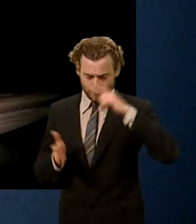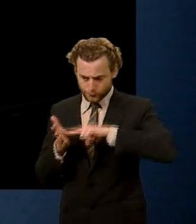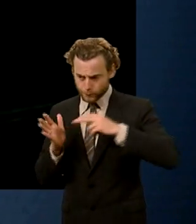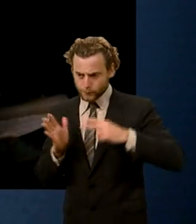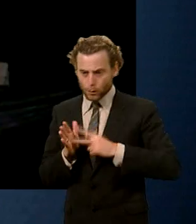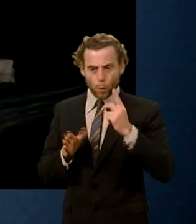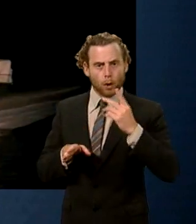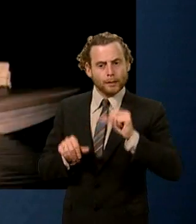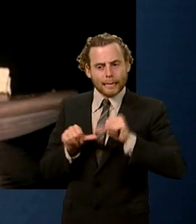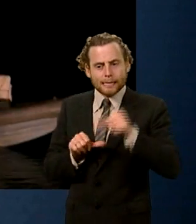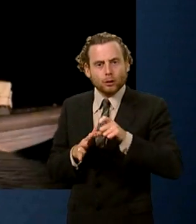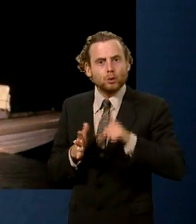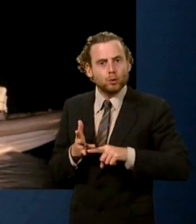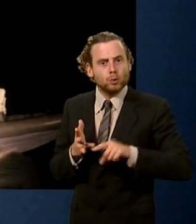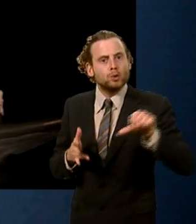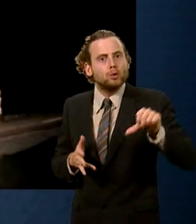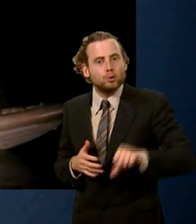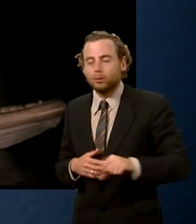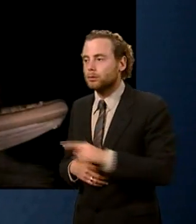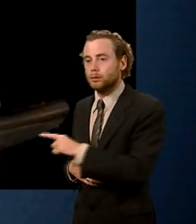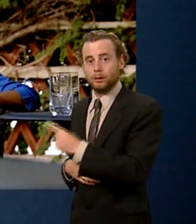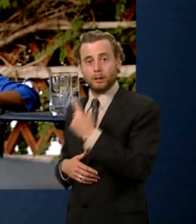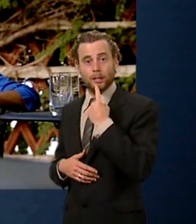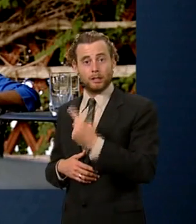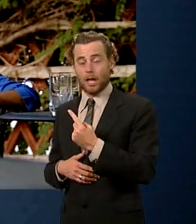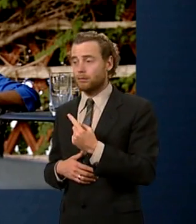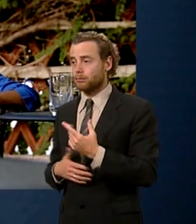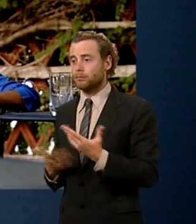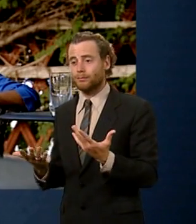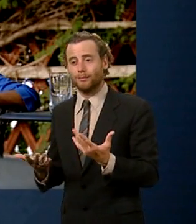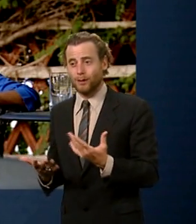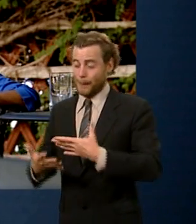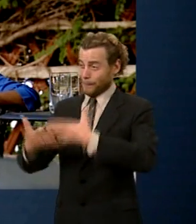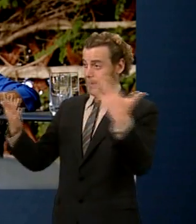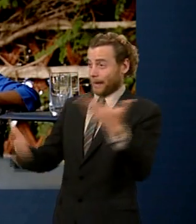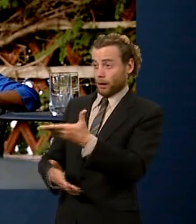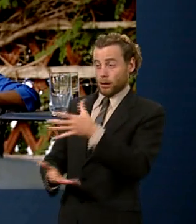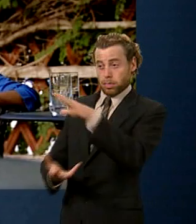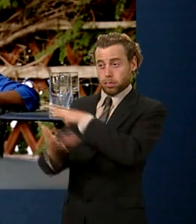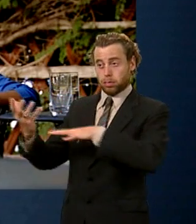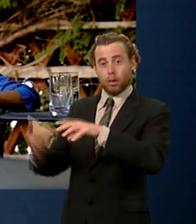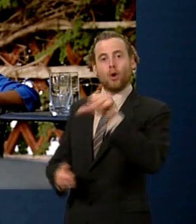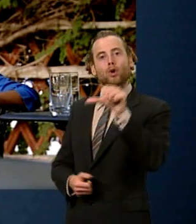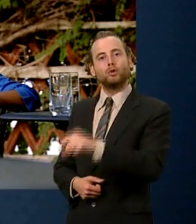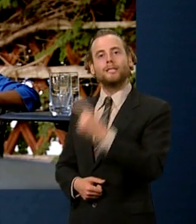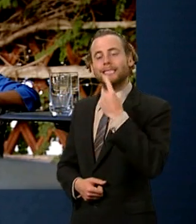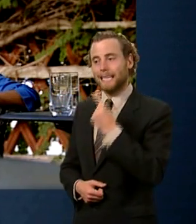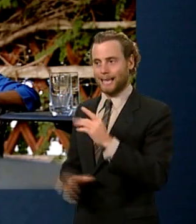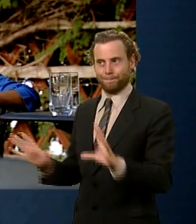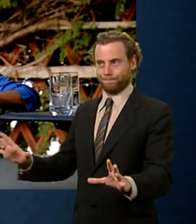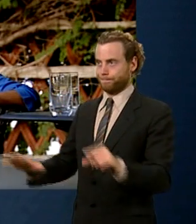was huge, much above the expectations. Someone had to say, well, the right conditions do not